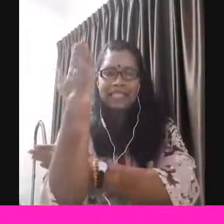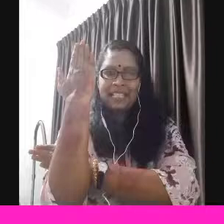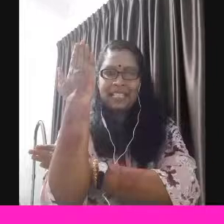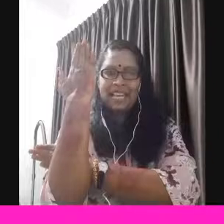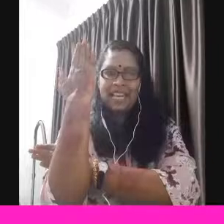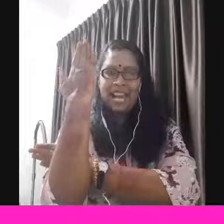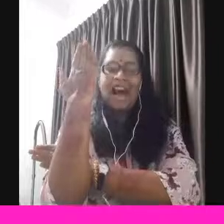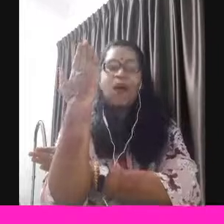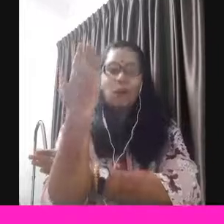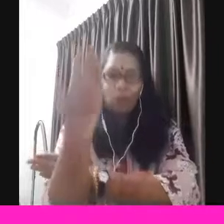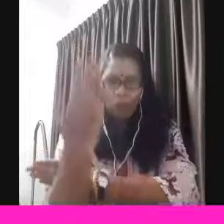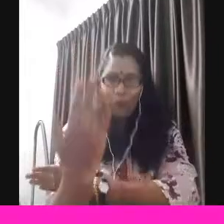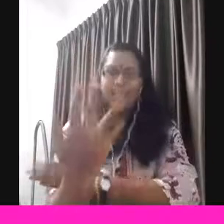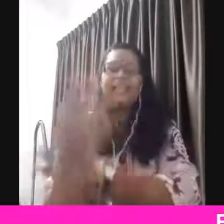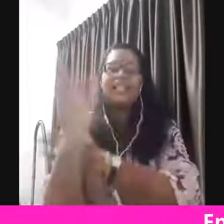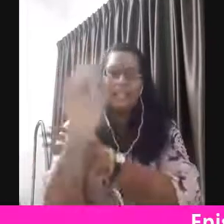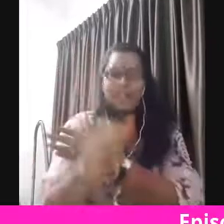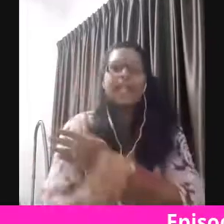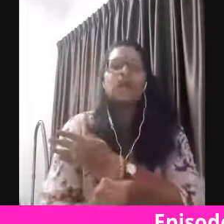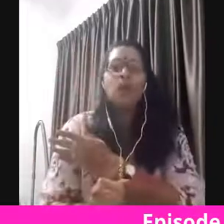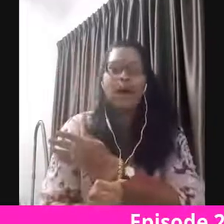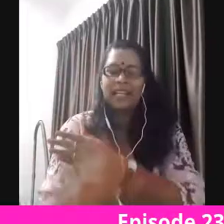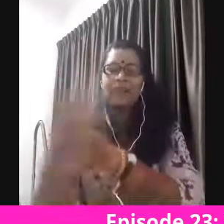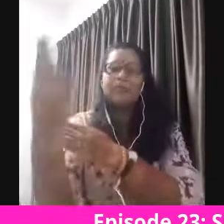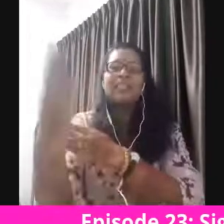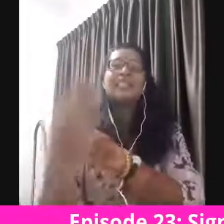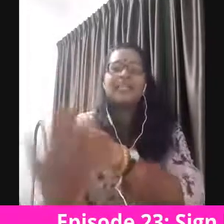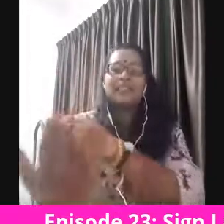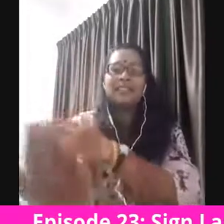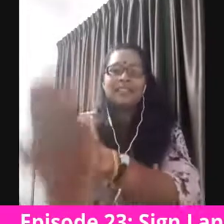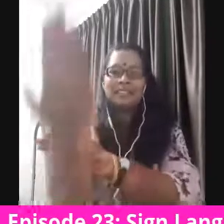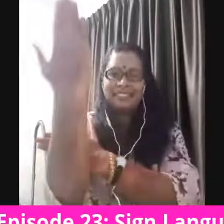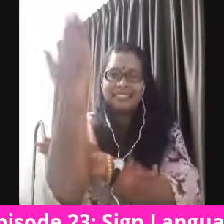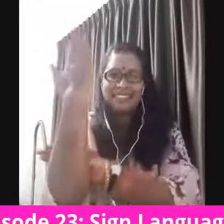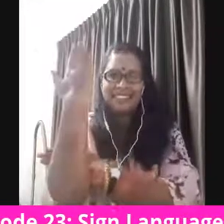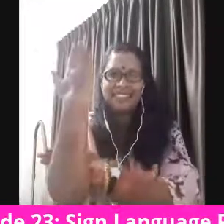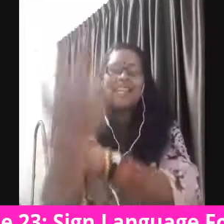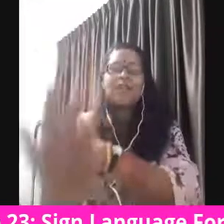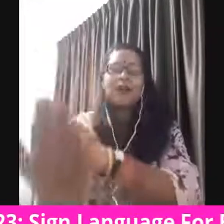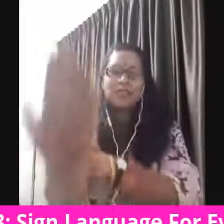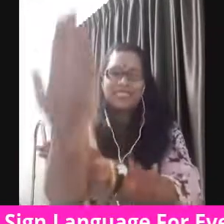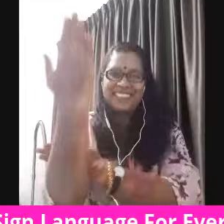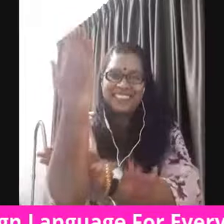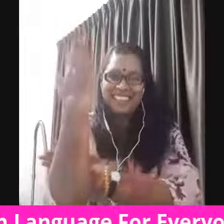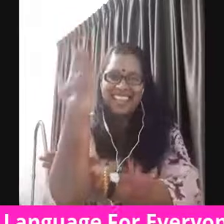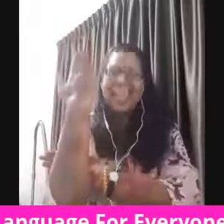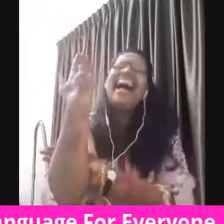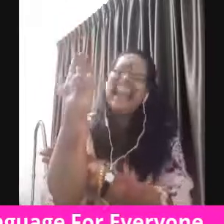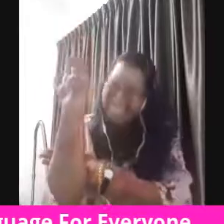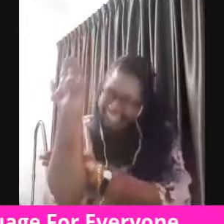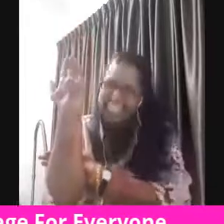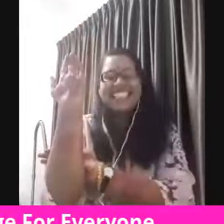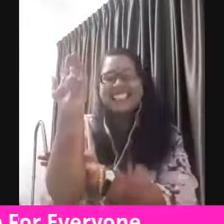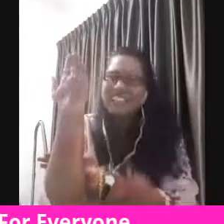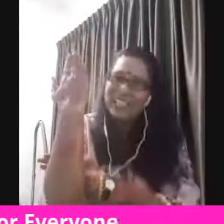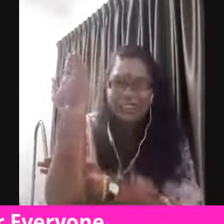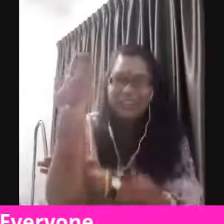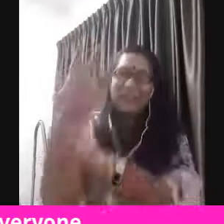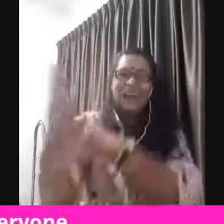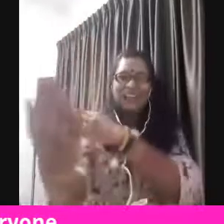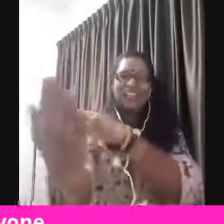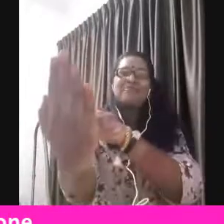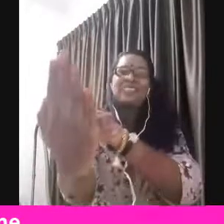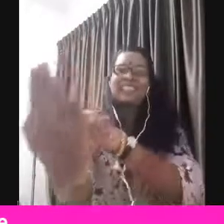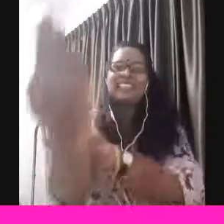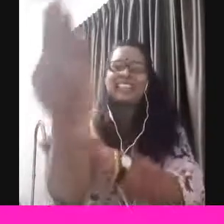pagi. Pagi. Okay. This one I know why. Sun. Sun come out. Oh. This one I